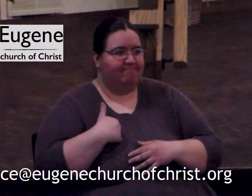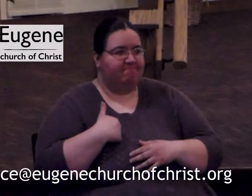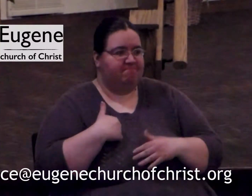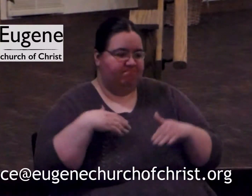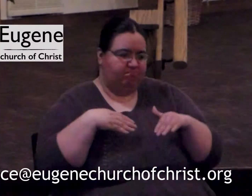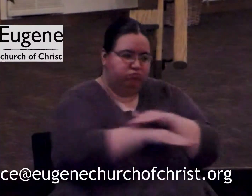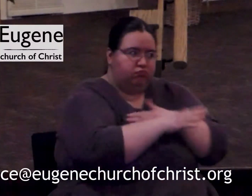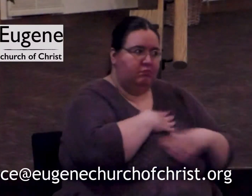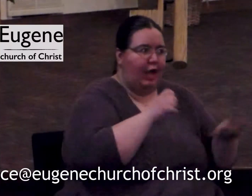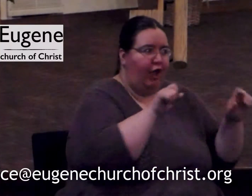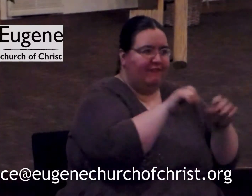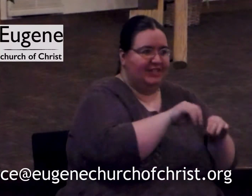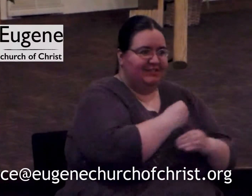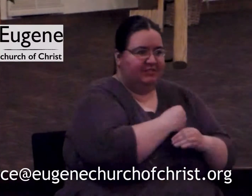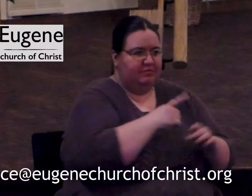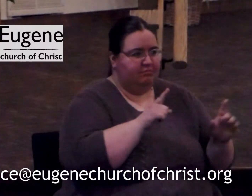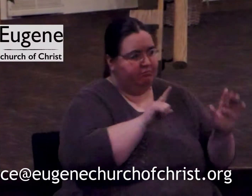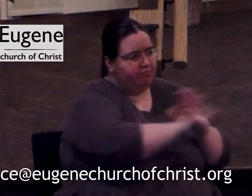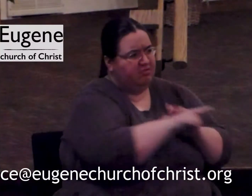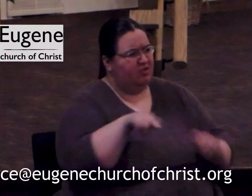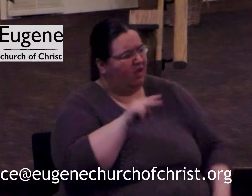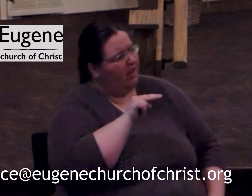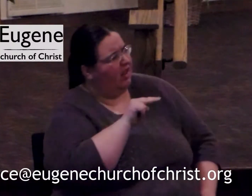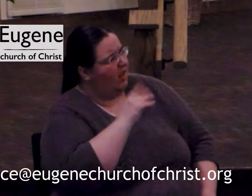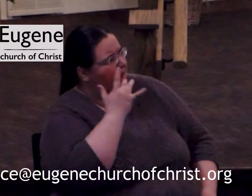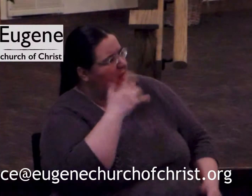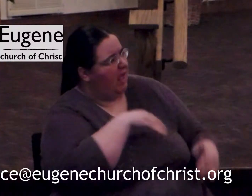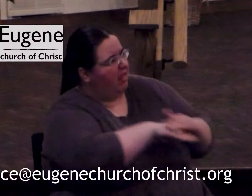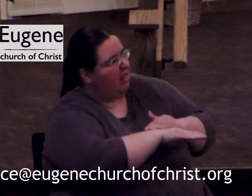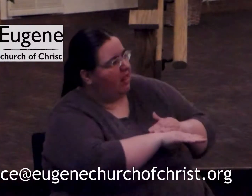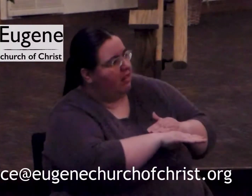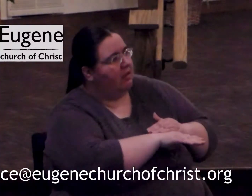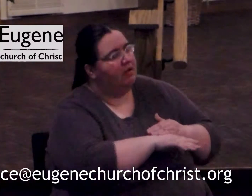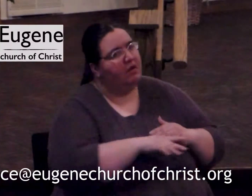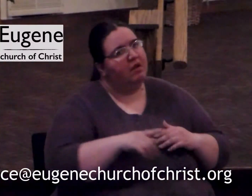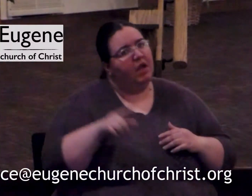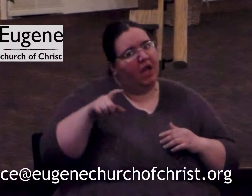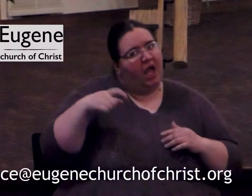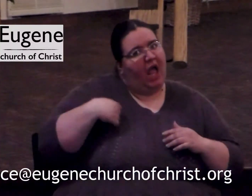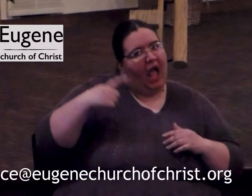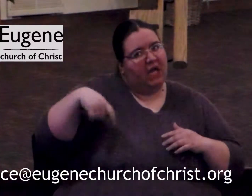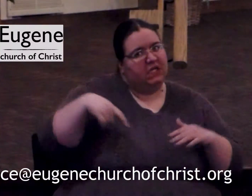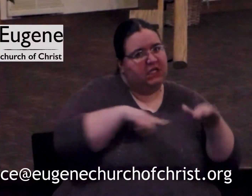seconds. You want me there, not out amongst other people for things to happen. Because I need a minute to just,